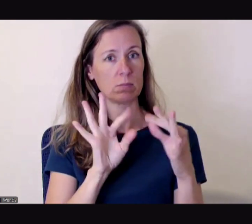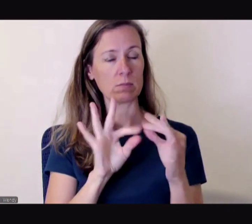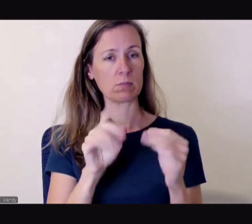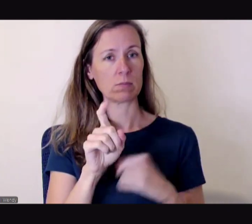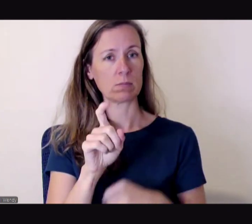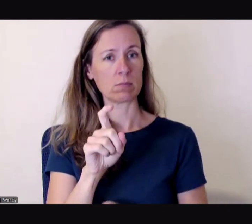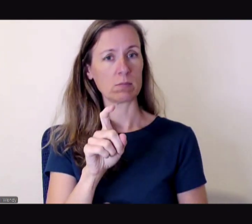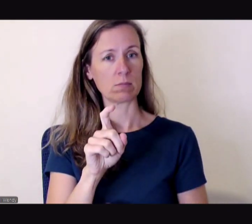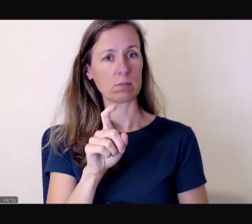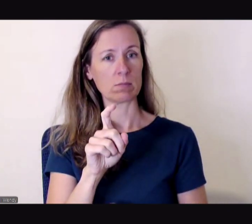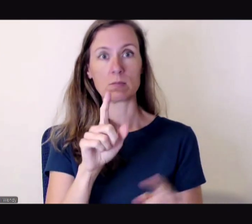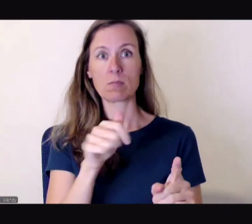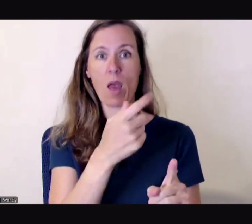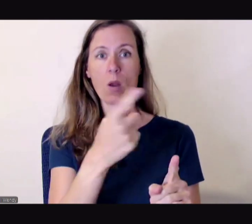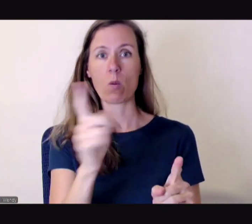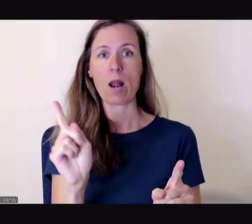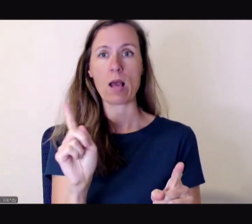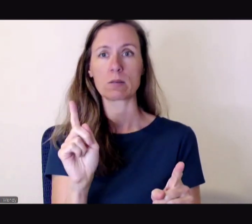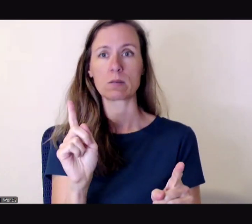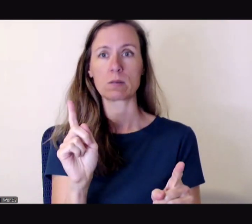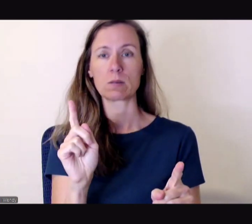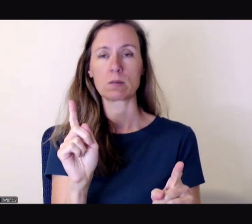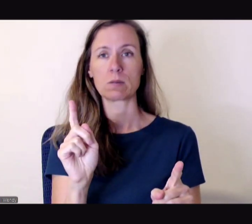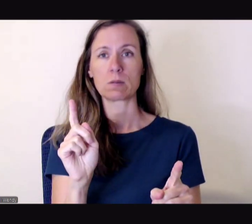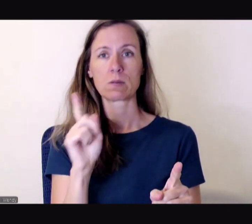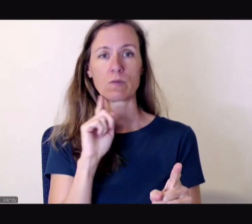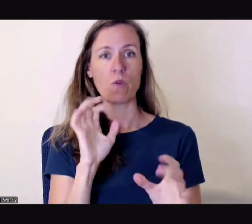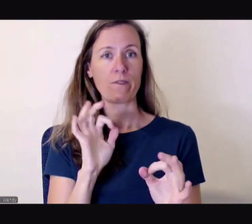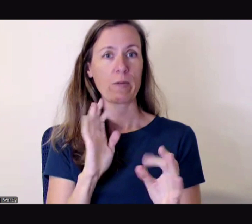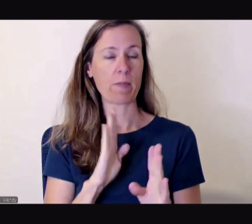citizen input, resident input?